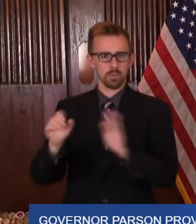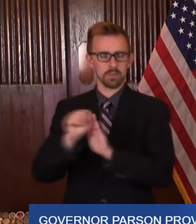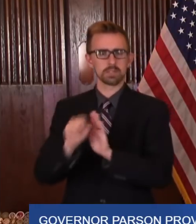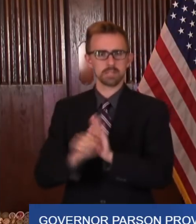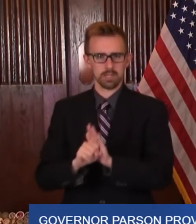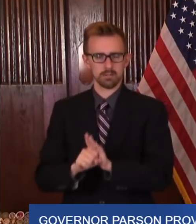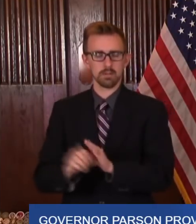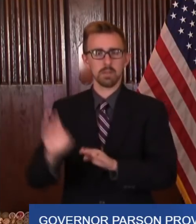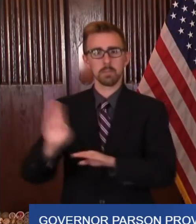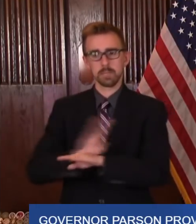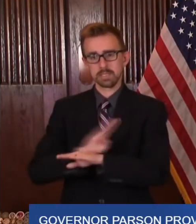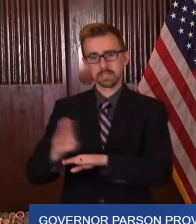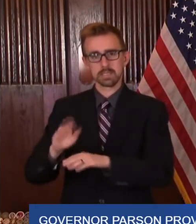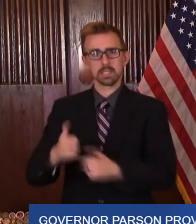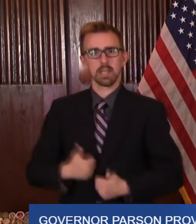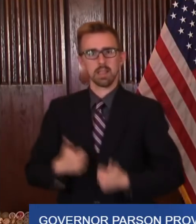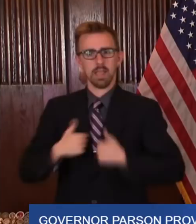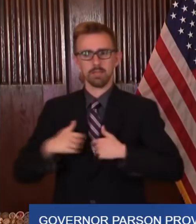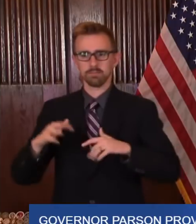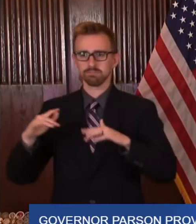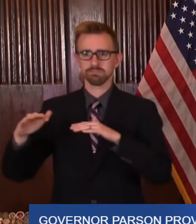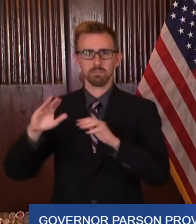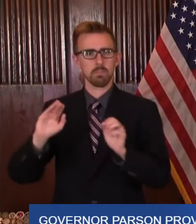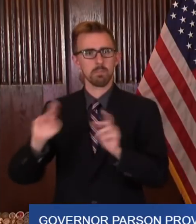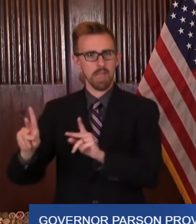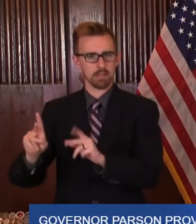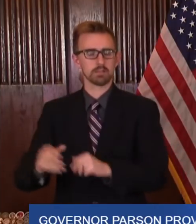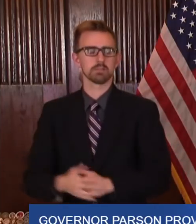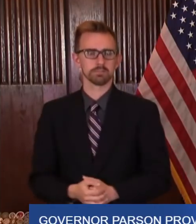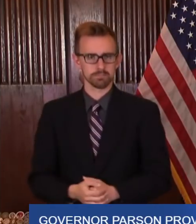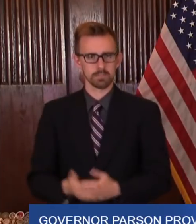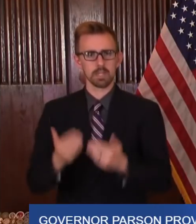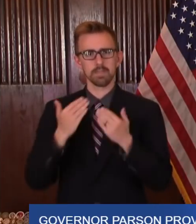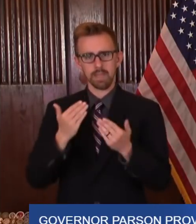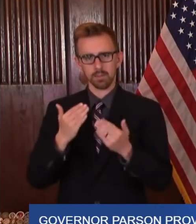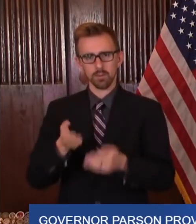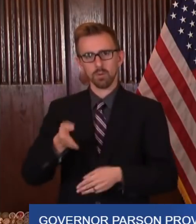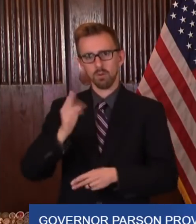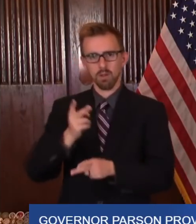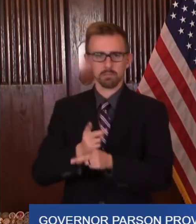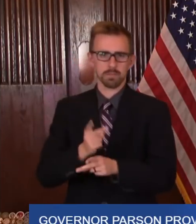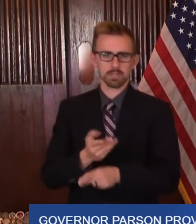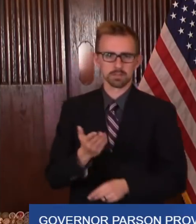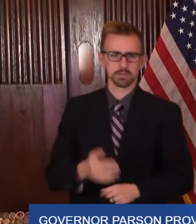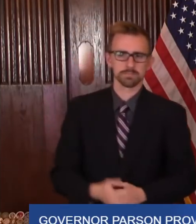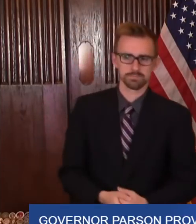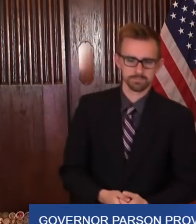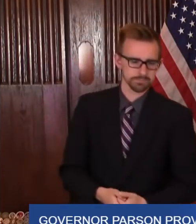and we're going to get business and life back to the way it used to be. Thank you, and God bless.